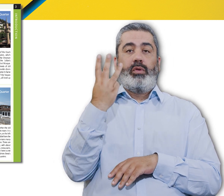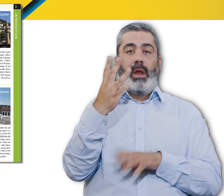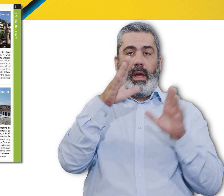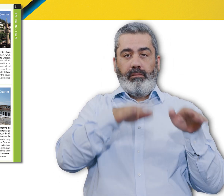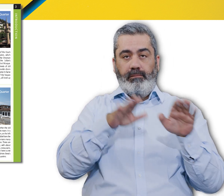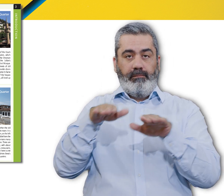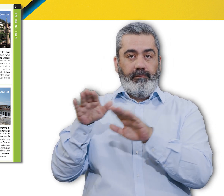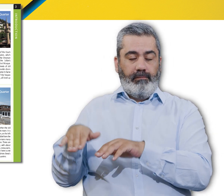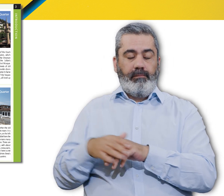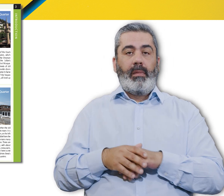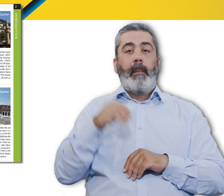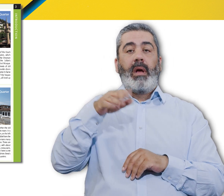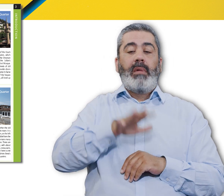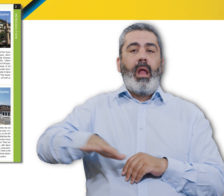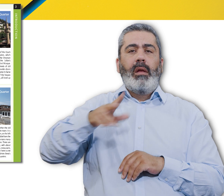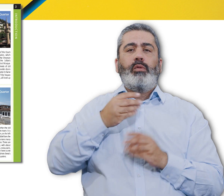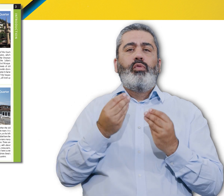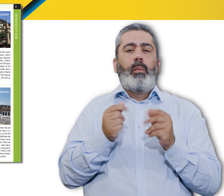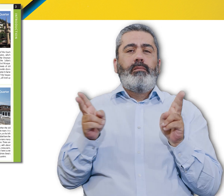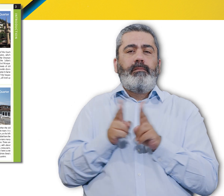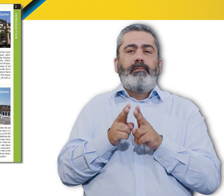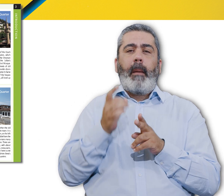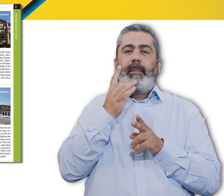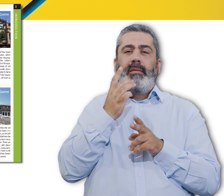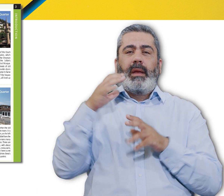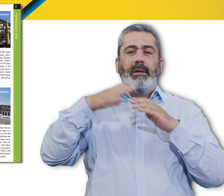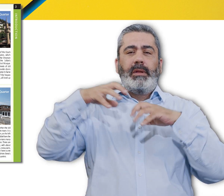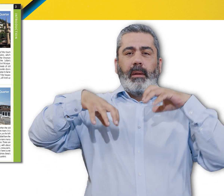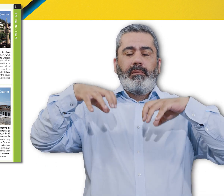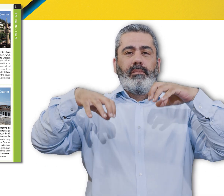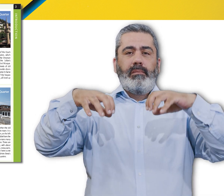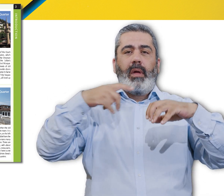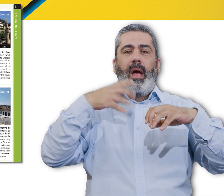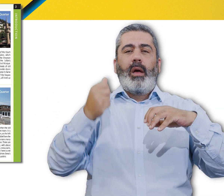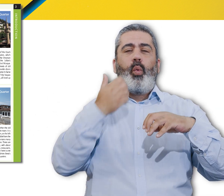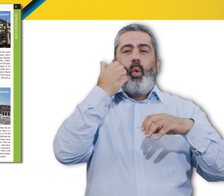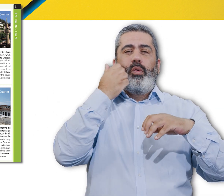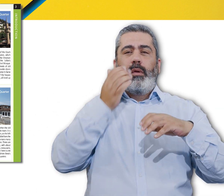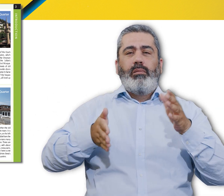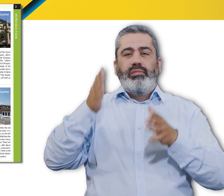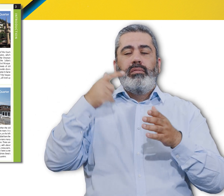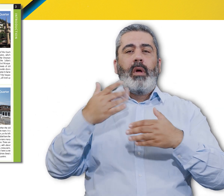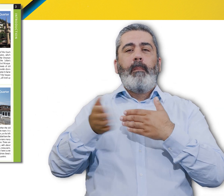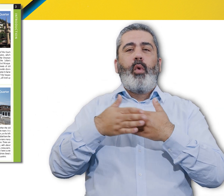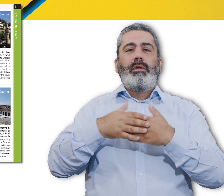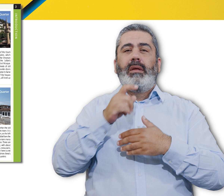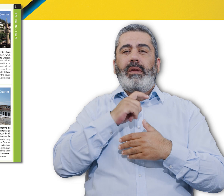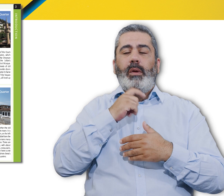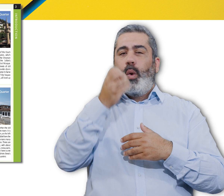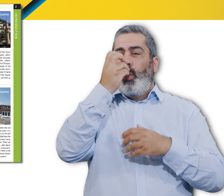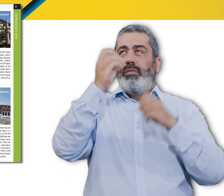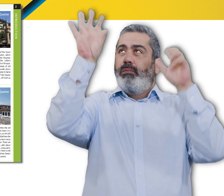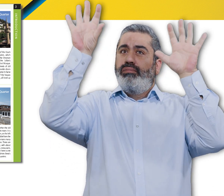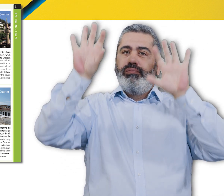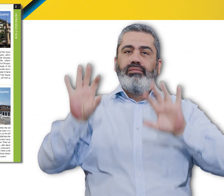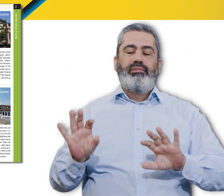consists of narrow streets of old white stone houses with terracotta tiles, wooden doors and hanging flowers. Beirut owns to this quarter its